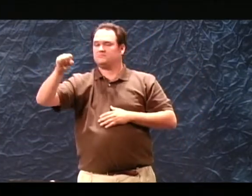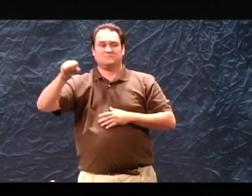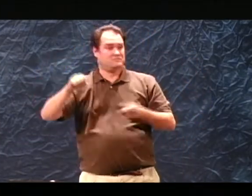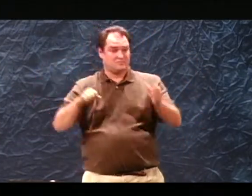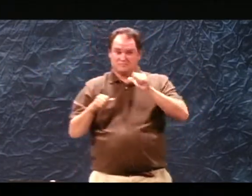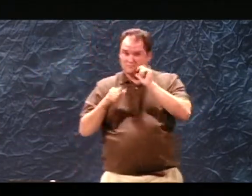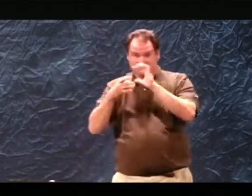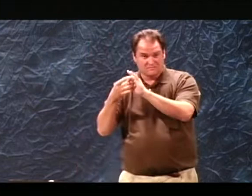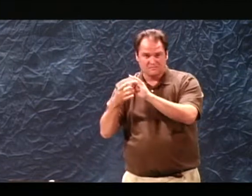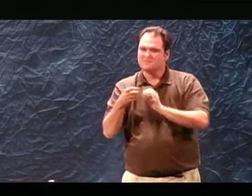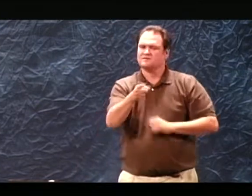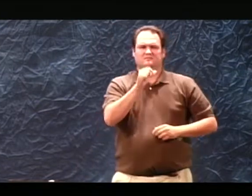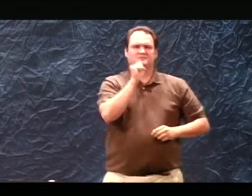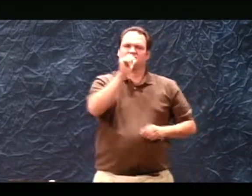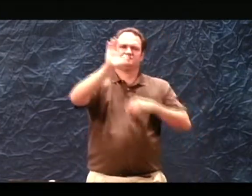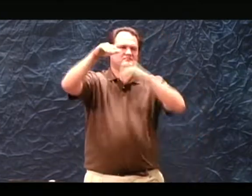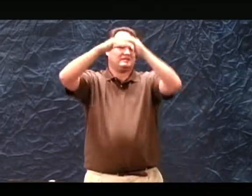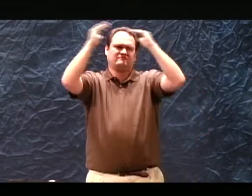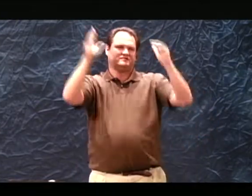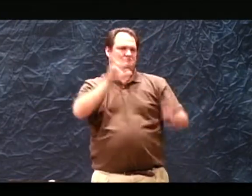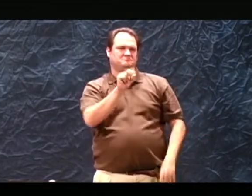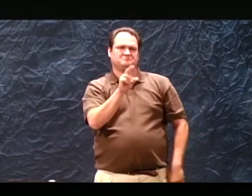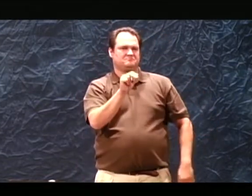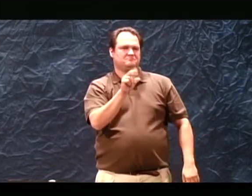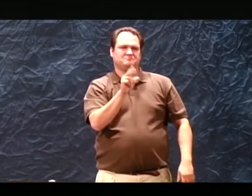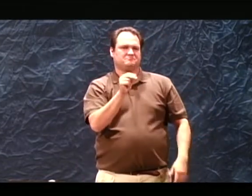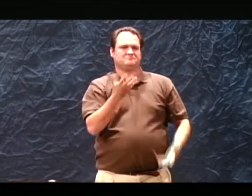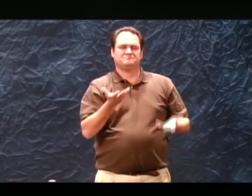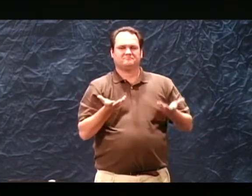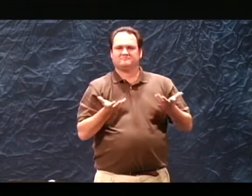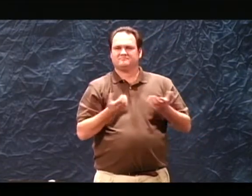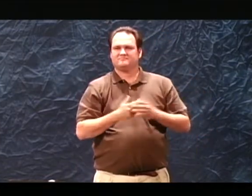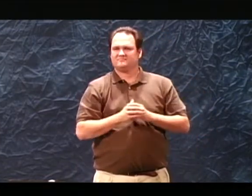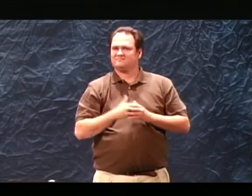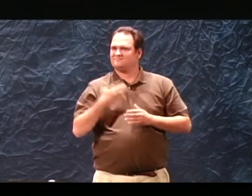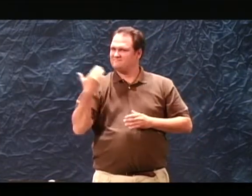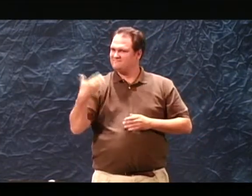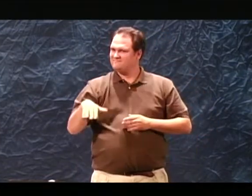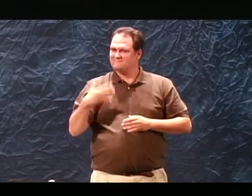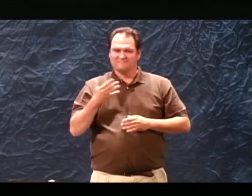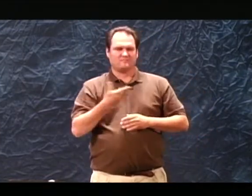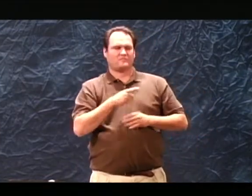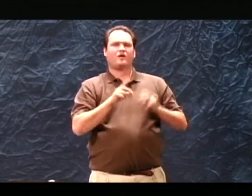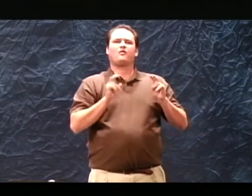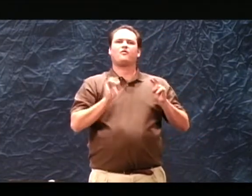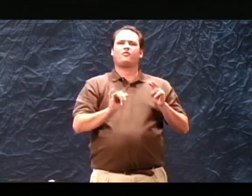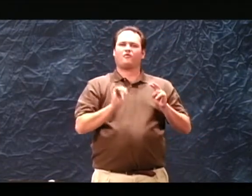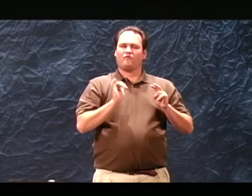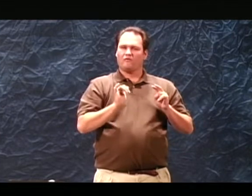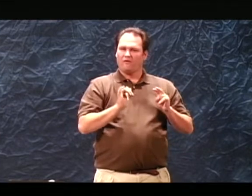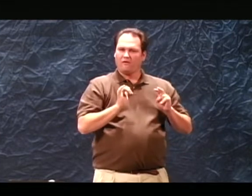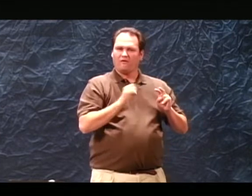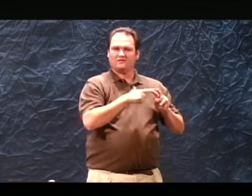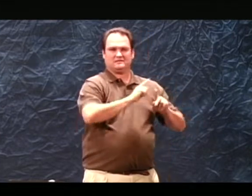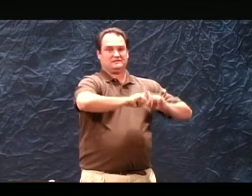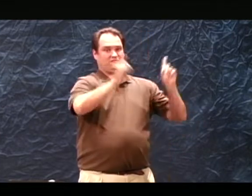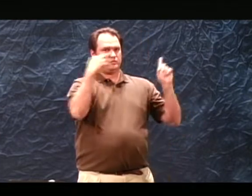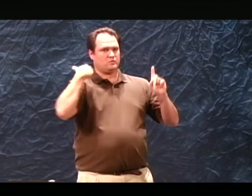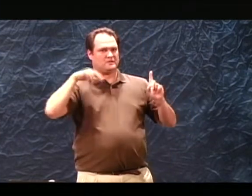those who are joined to the head or part of the body will be in heaven and those who are not of course